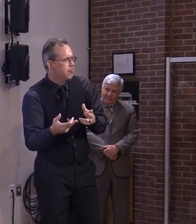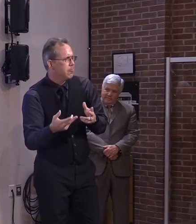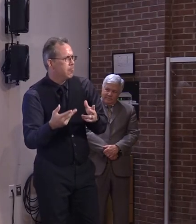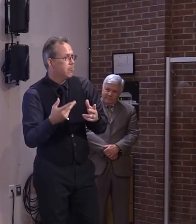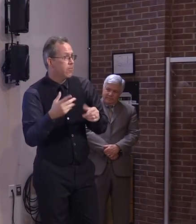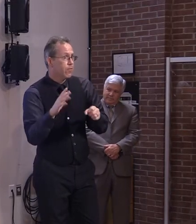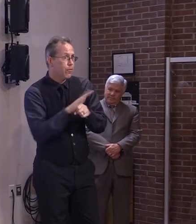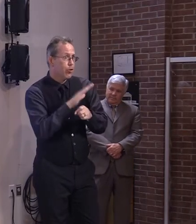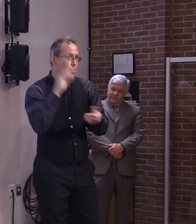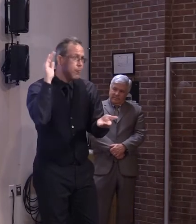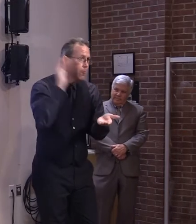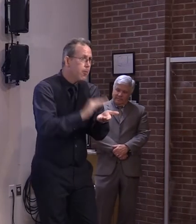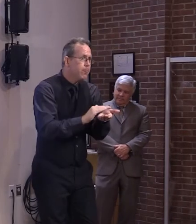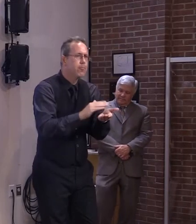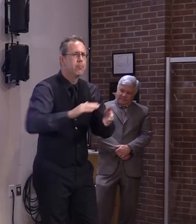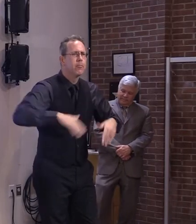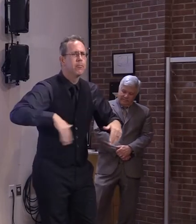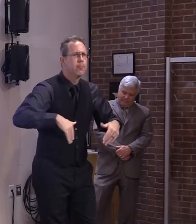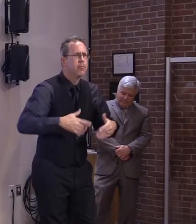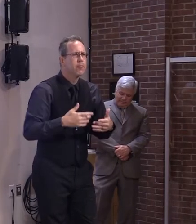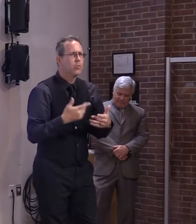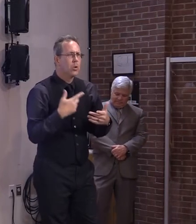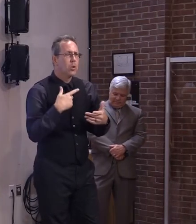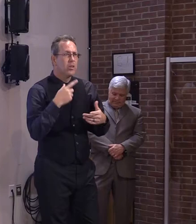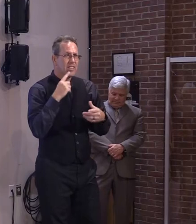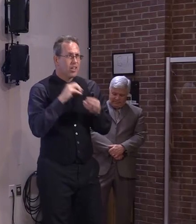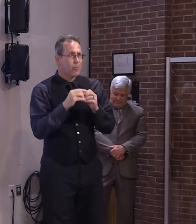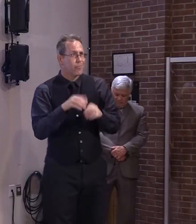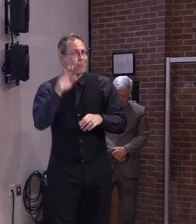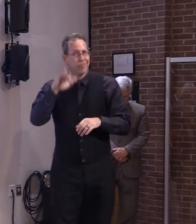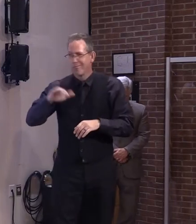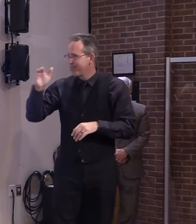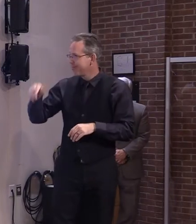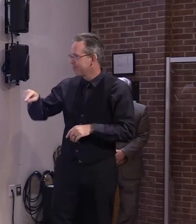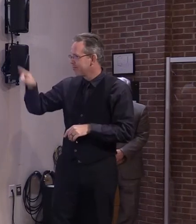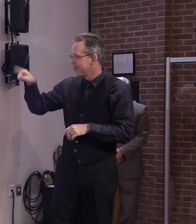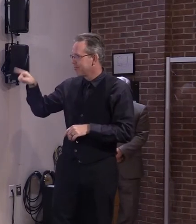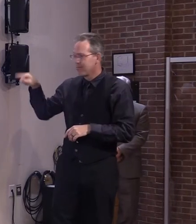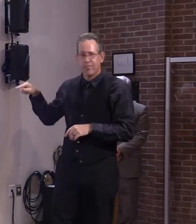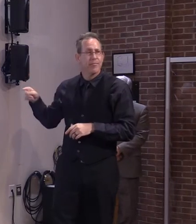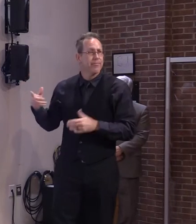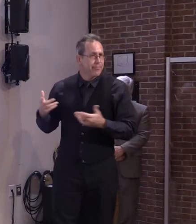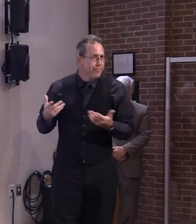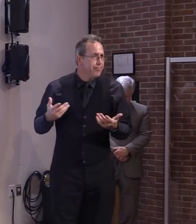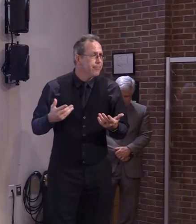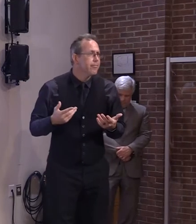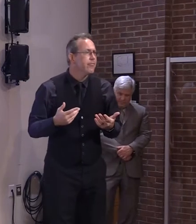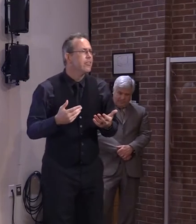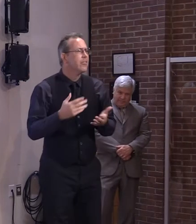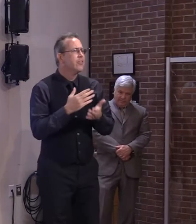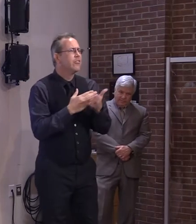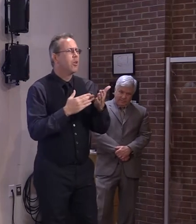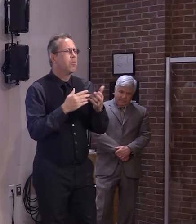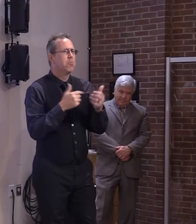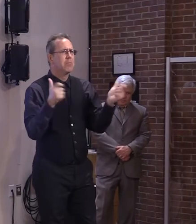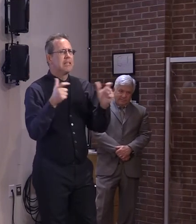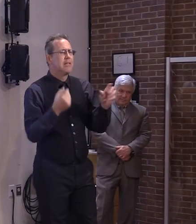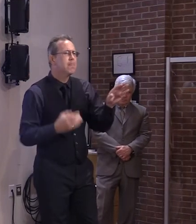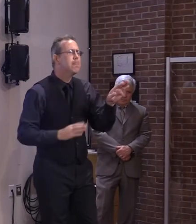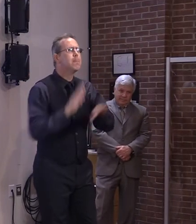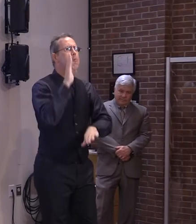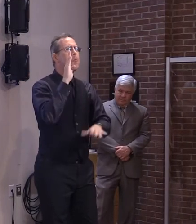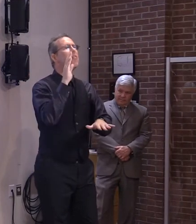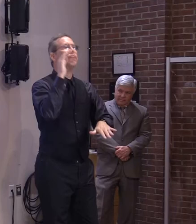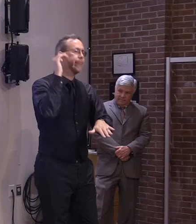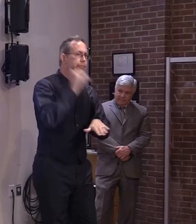see some of these other states, they have just much higher case counts than we do. They had much lower vaccination rates than we do. It seems like Delta has burned through their